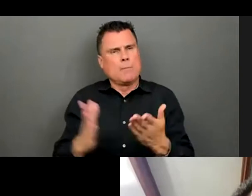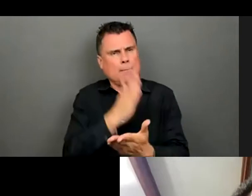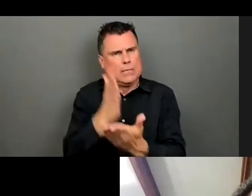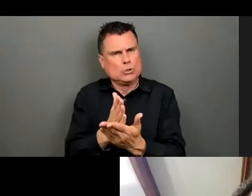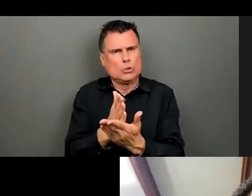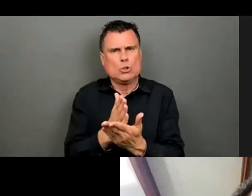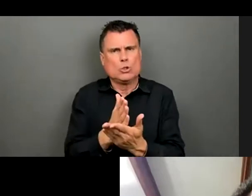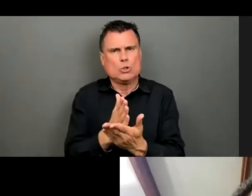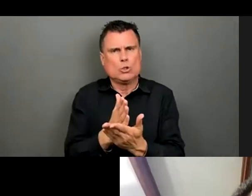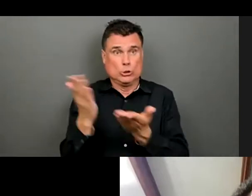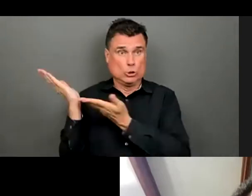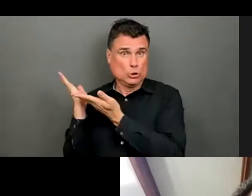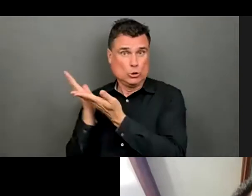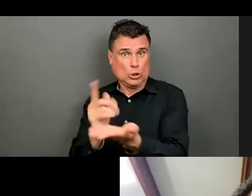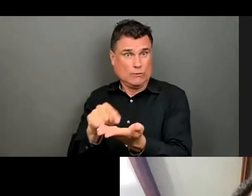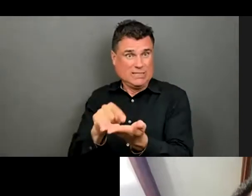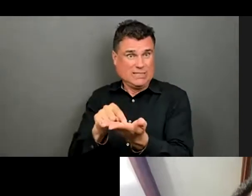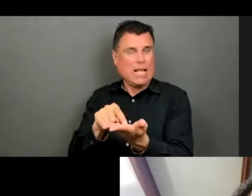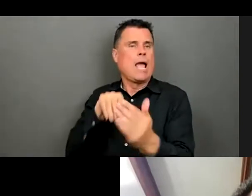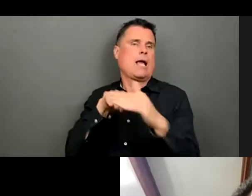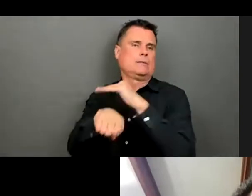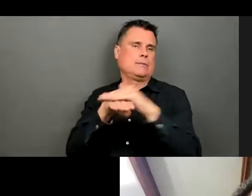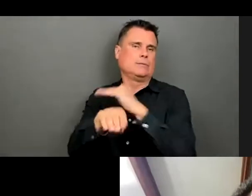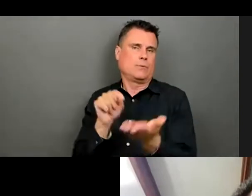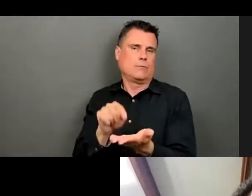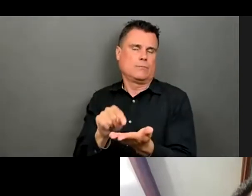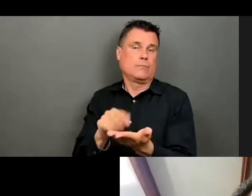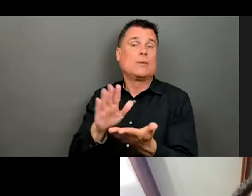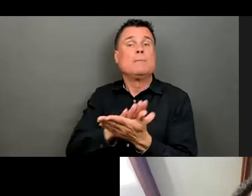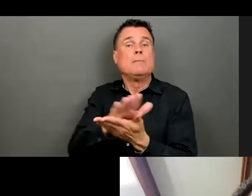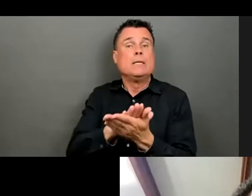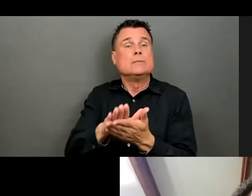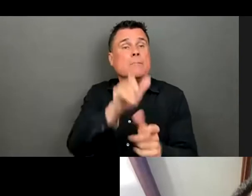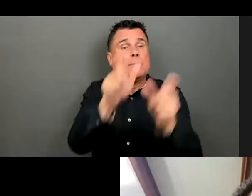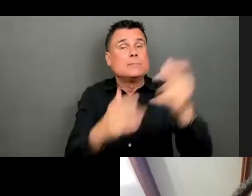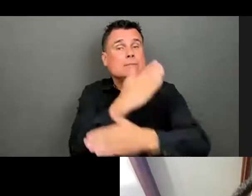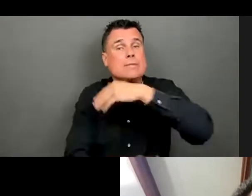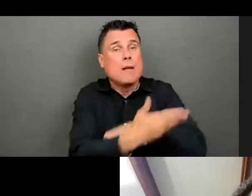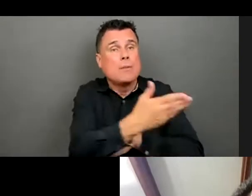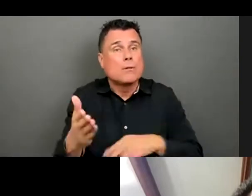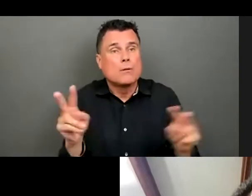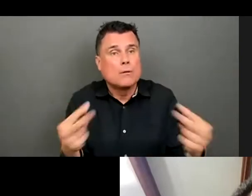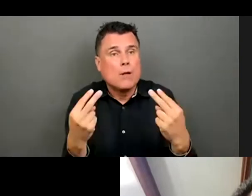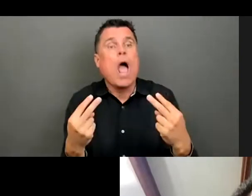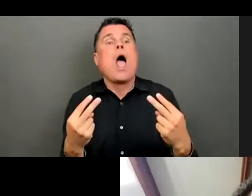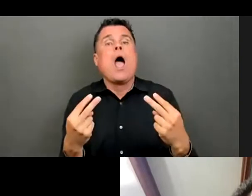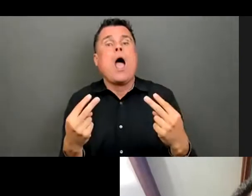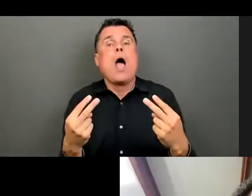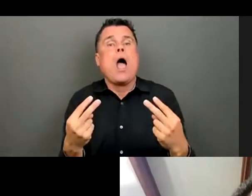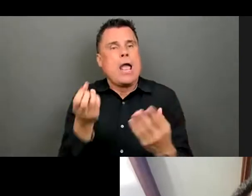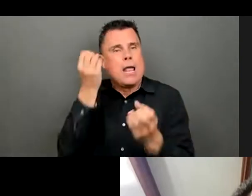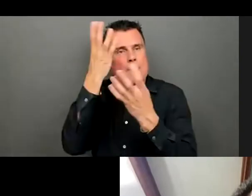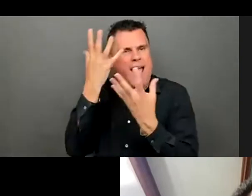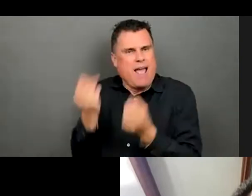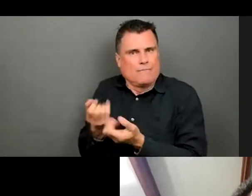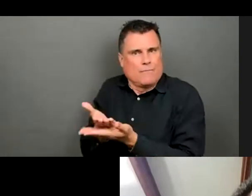they can easily access the information in when there is a disaster related information are available for them. Now